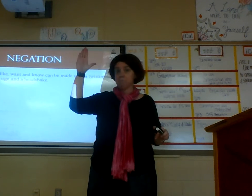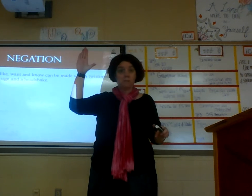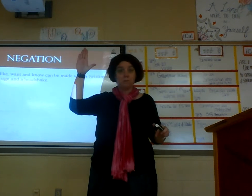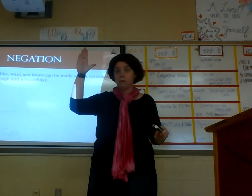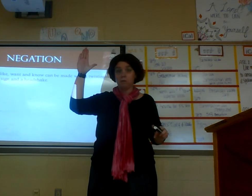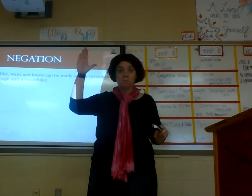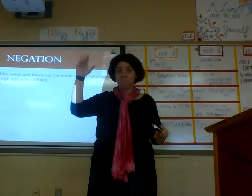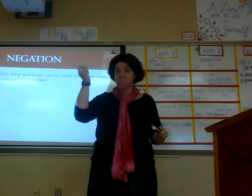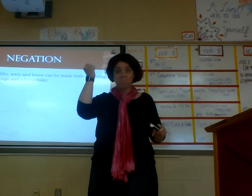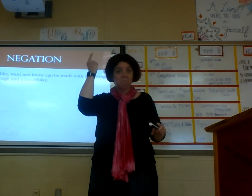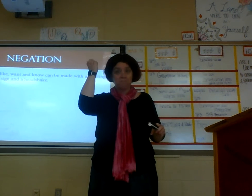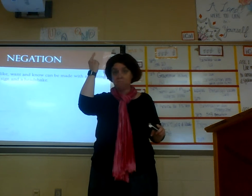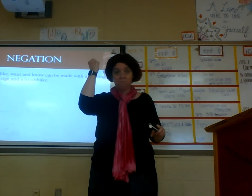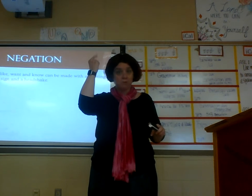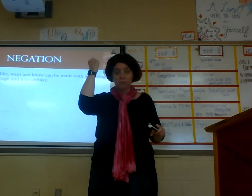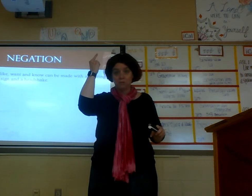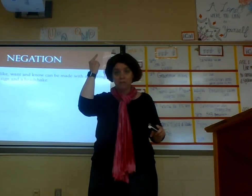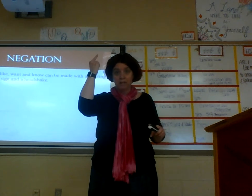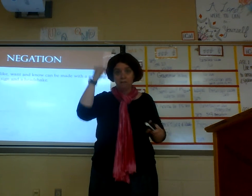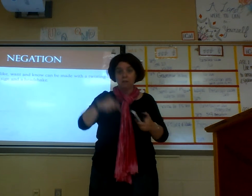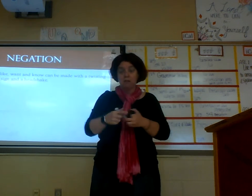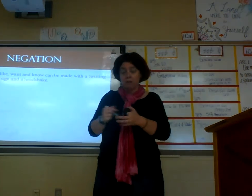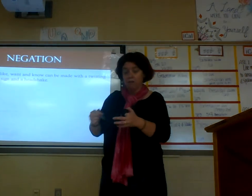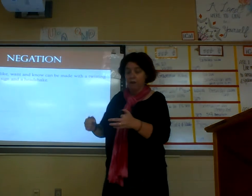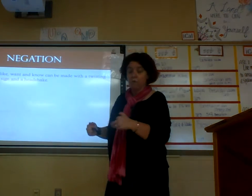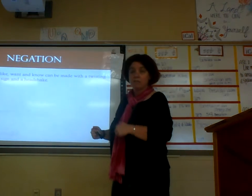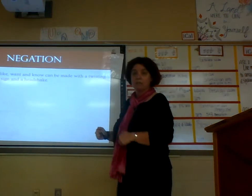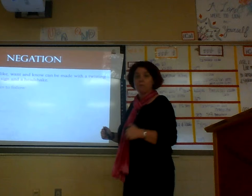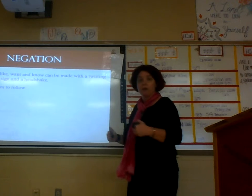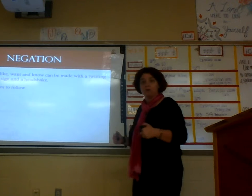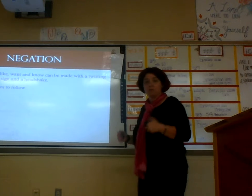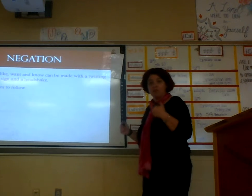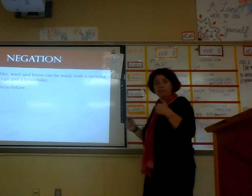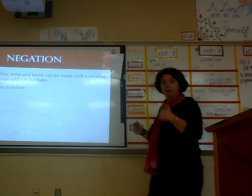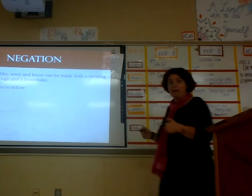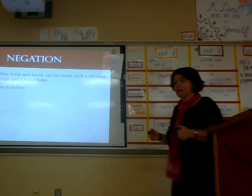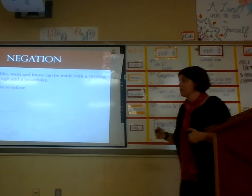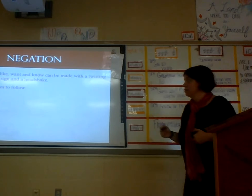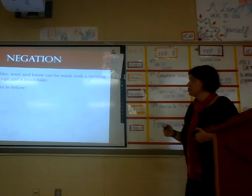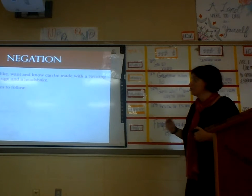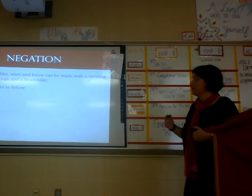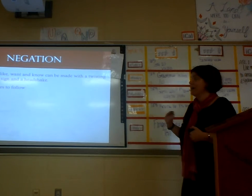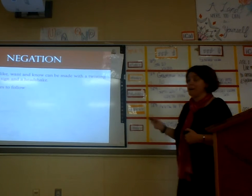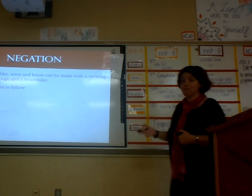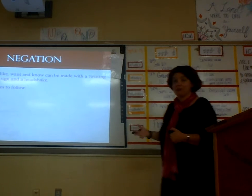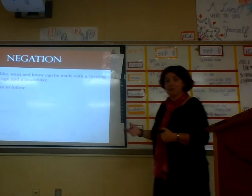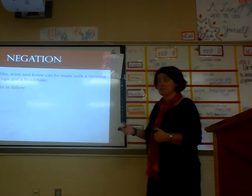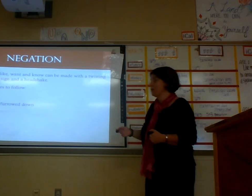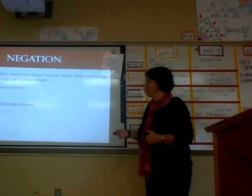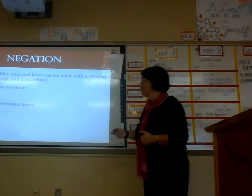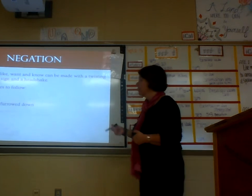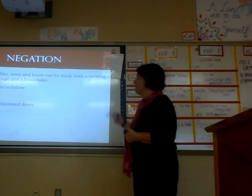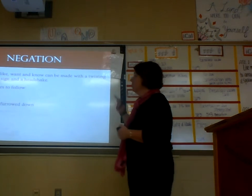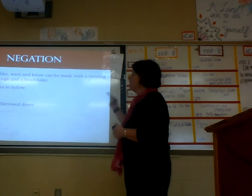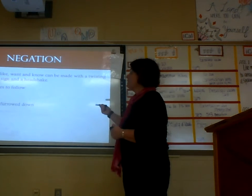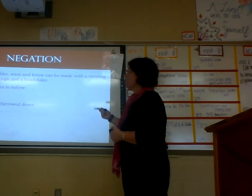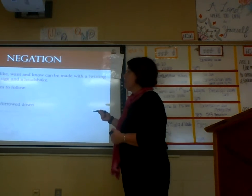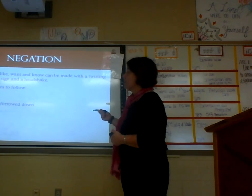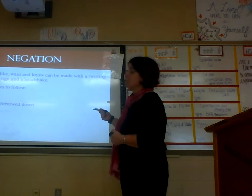don't know, don't understand. Okay, we did that. We shook our head after each one. Grammatical rules